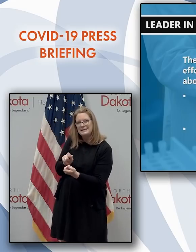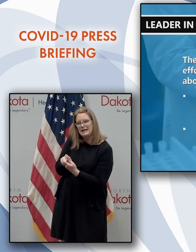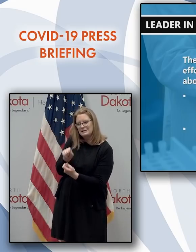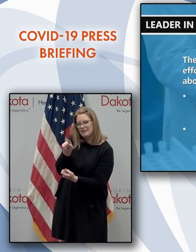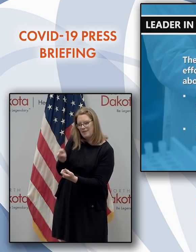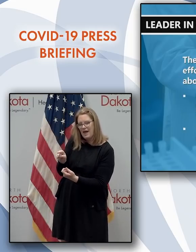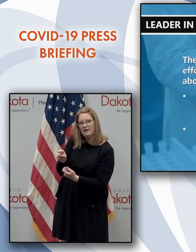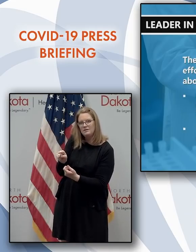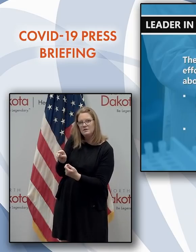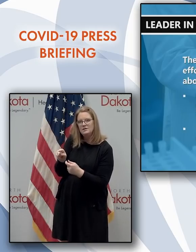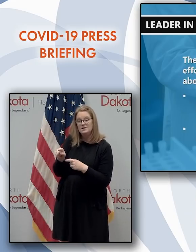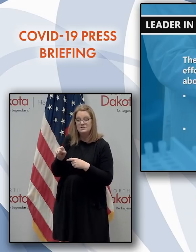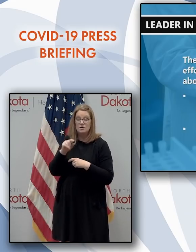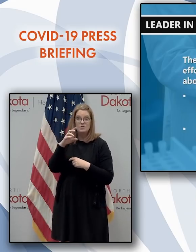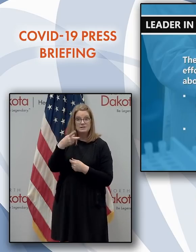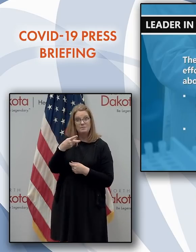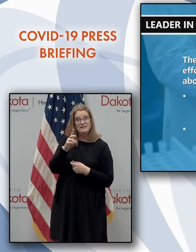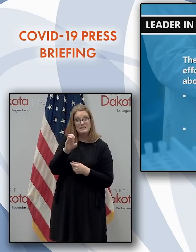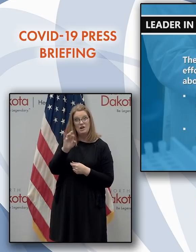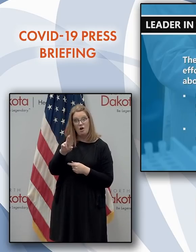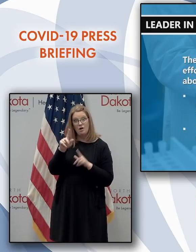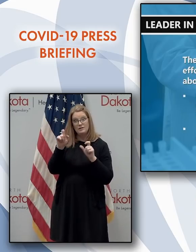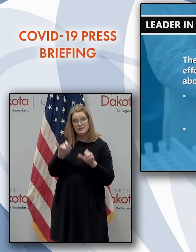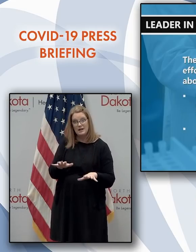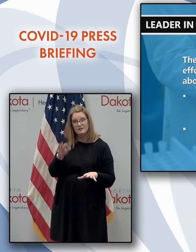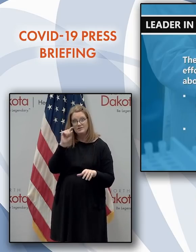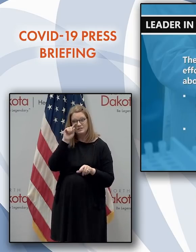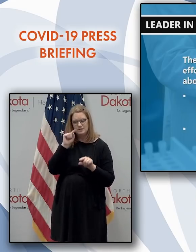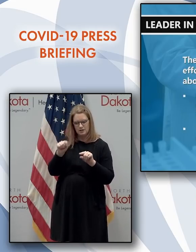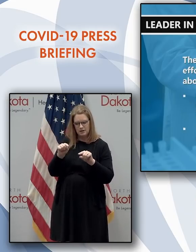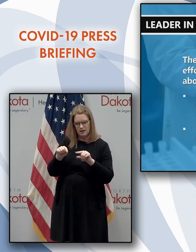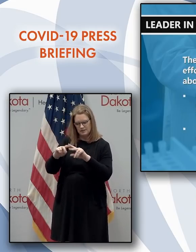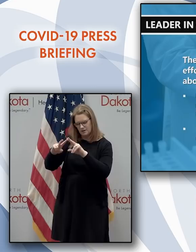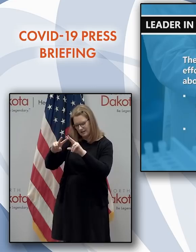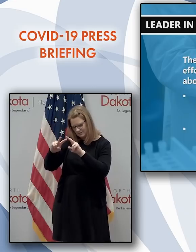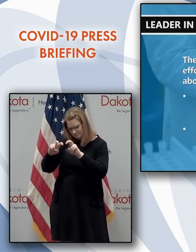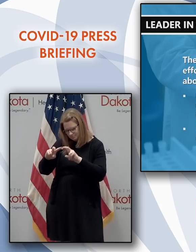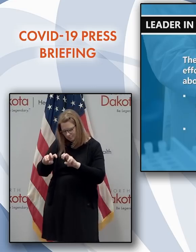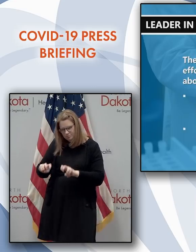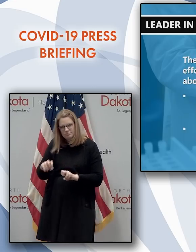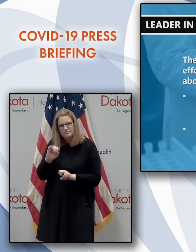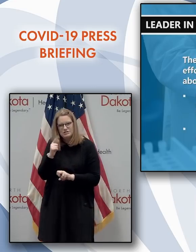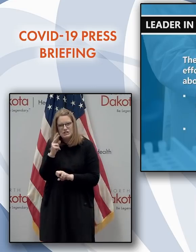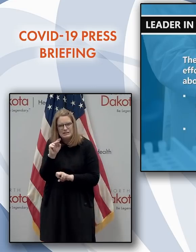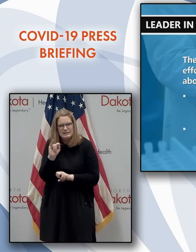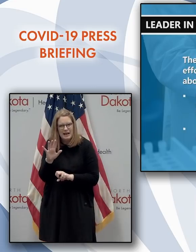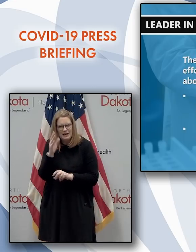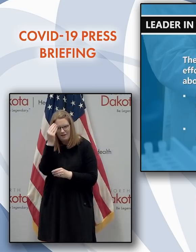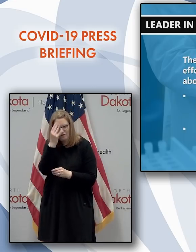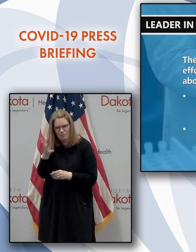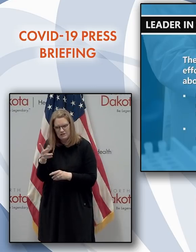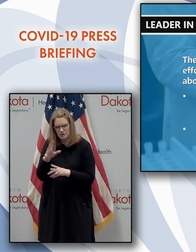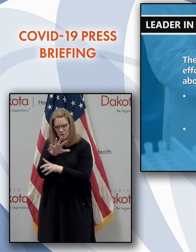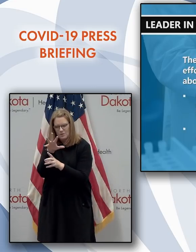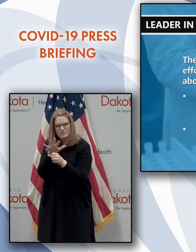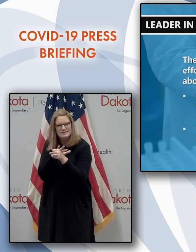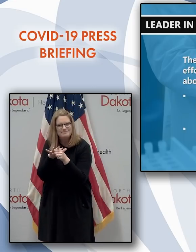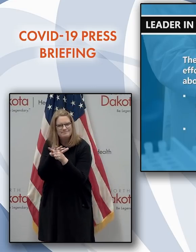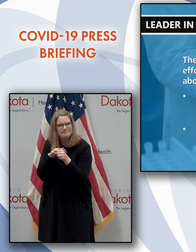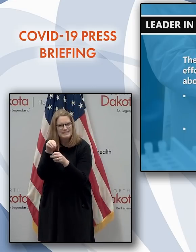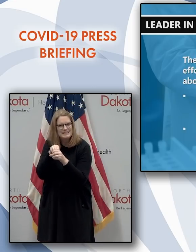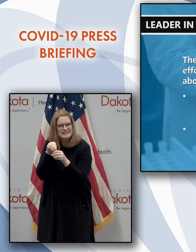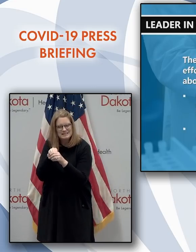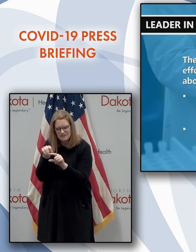it's an expansion of a PCR test. It provides detailed genetic information about the actual components within the virus that make